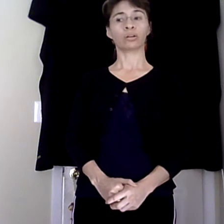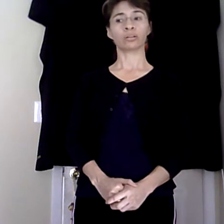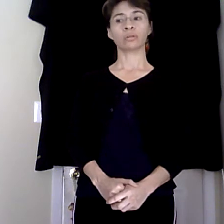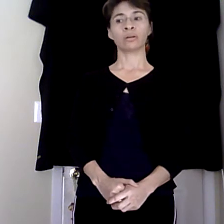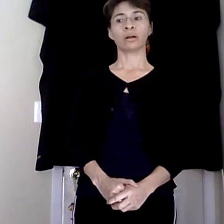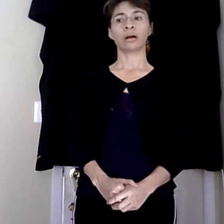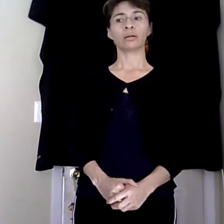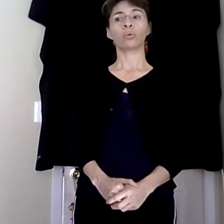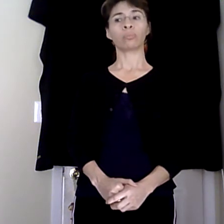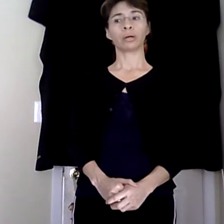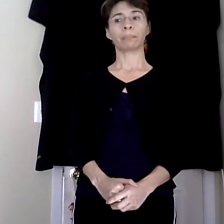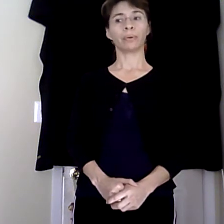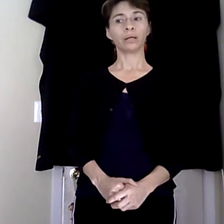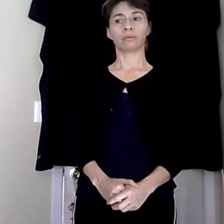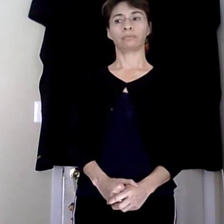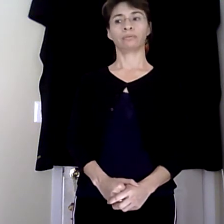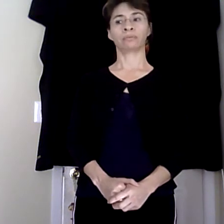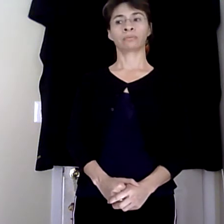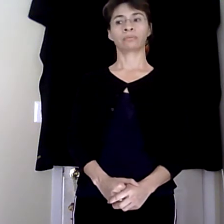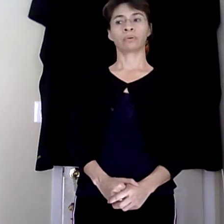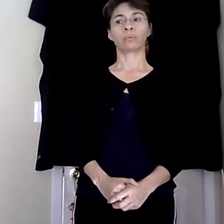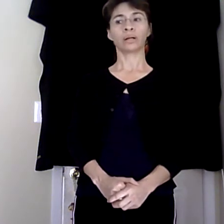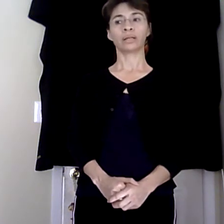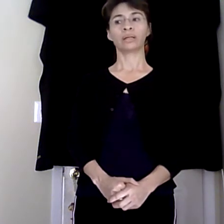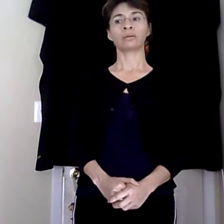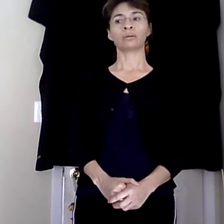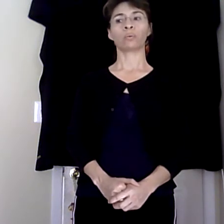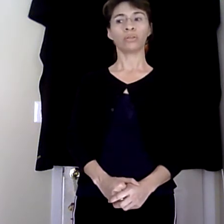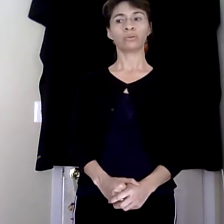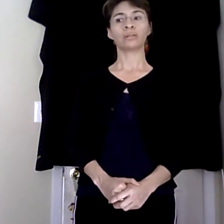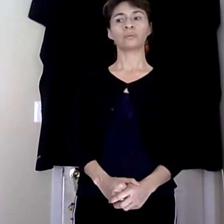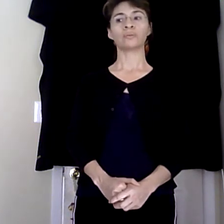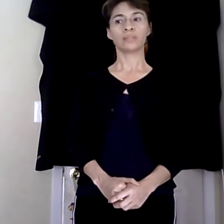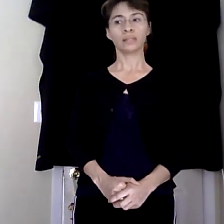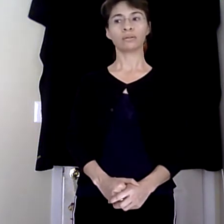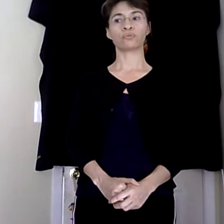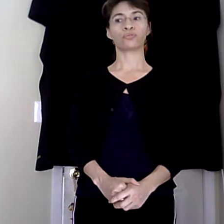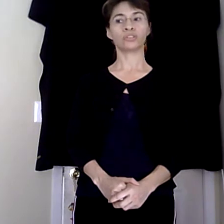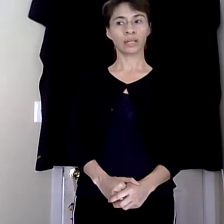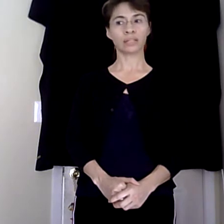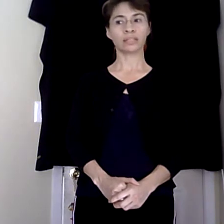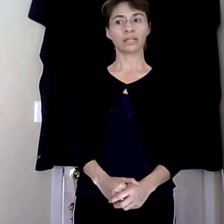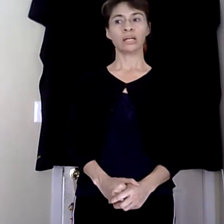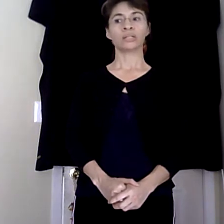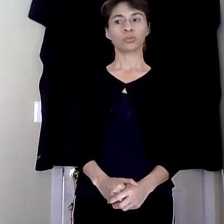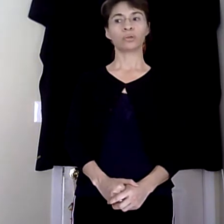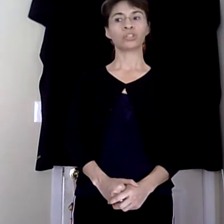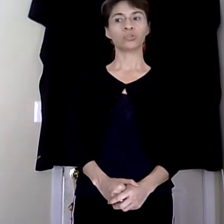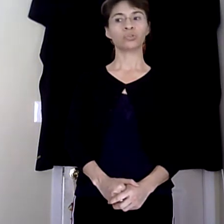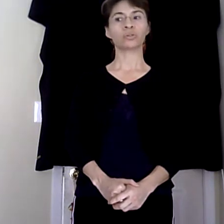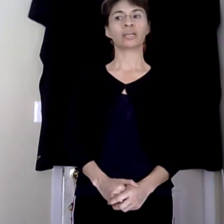garden. I work my butt off, working, watering, seeding, fertilizing. So make sure your